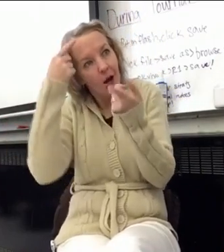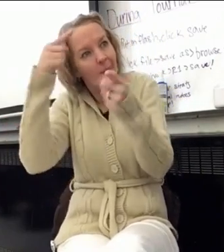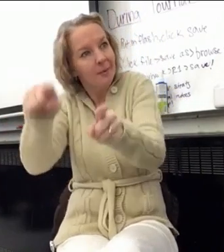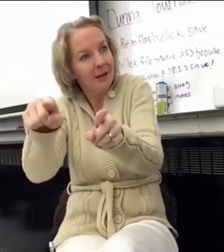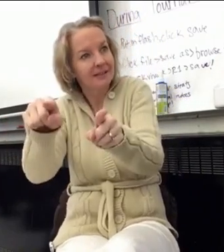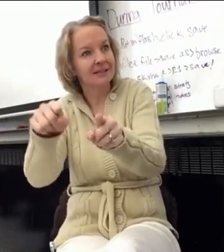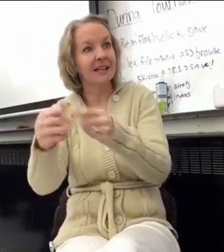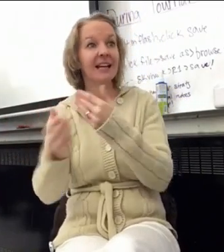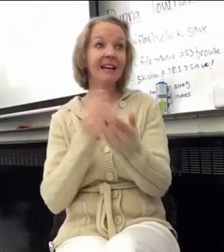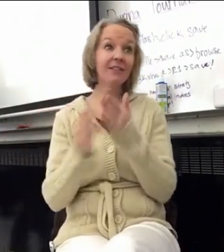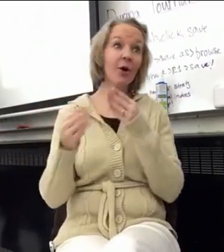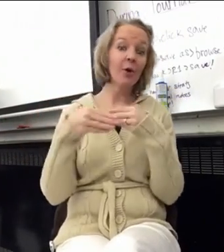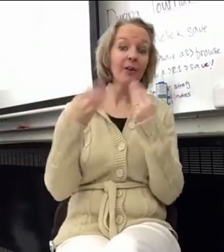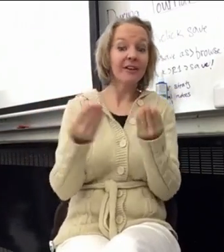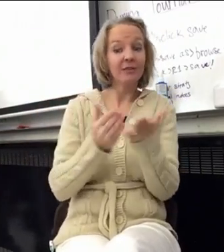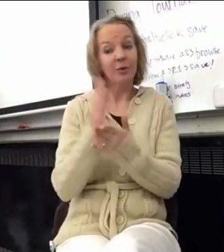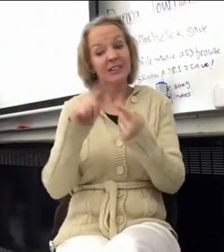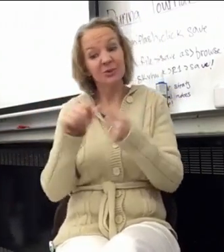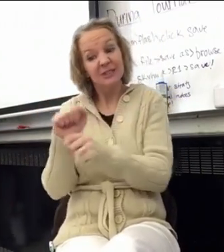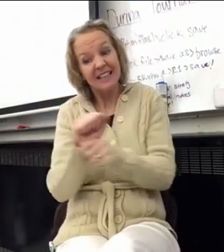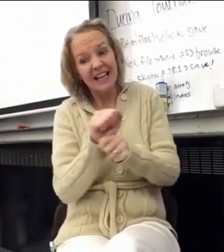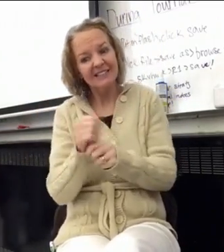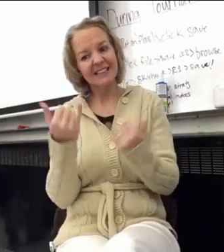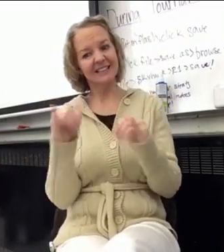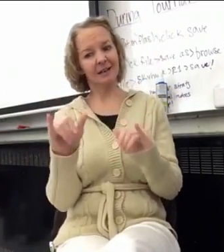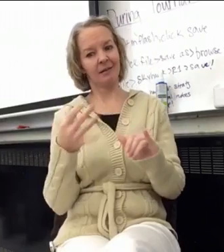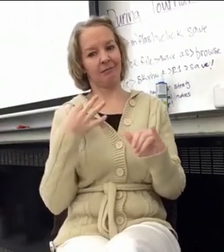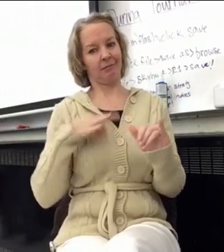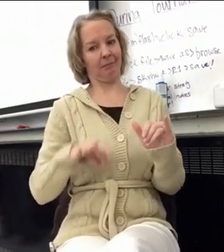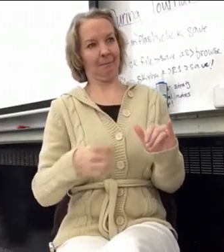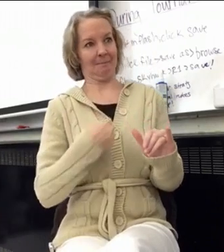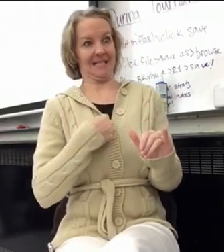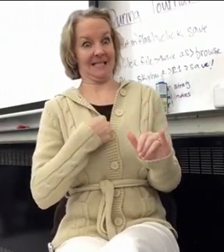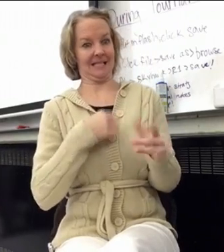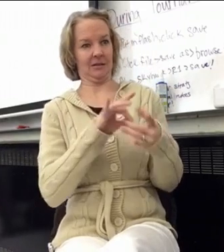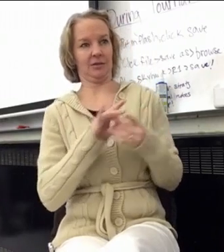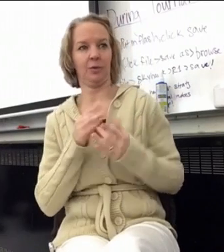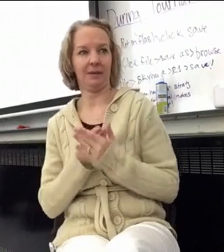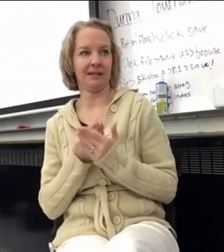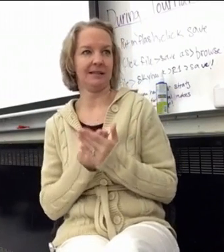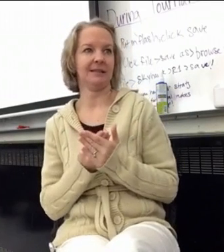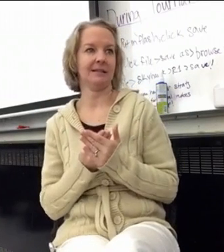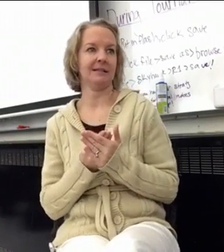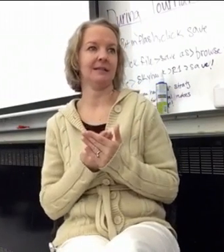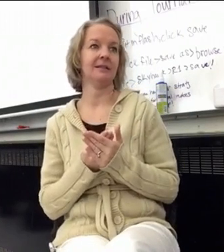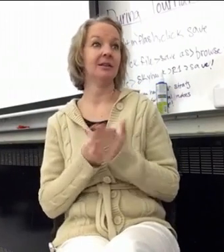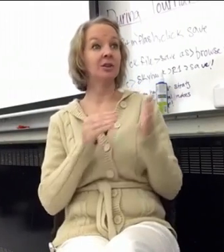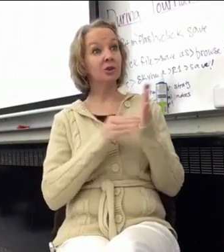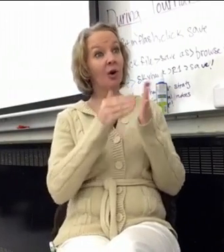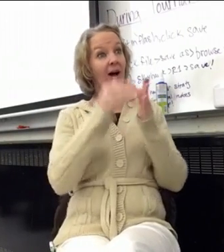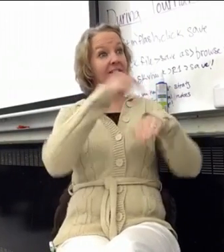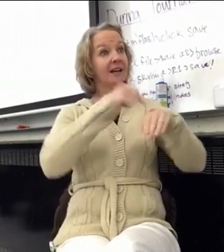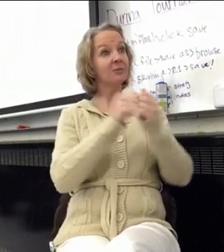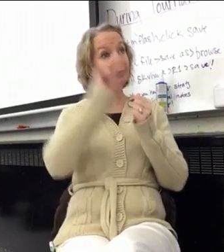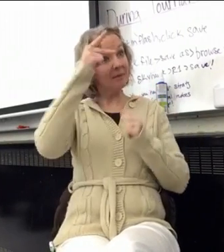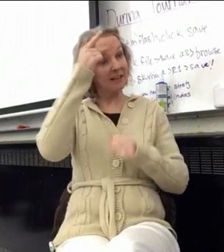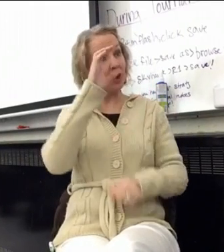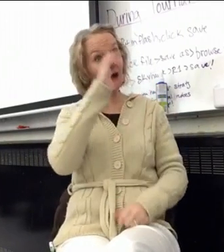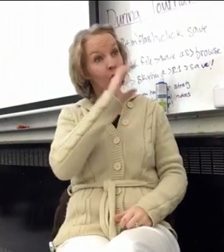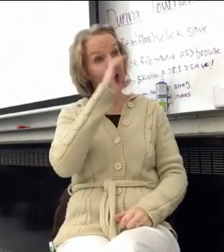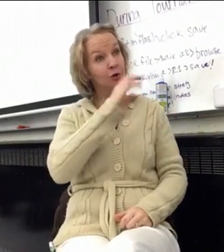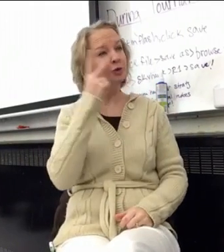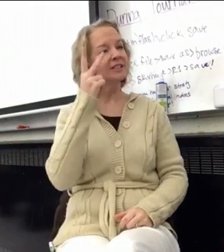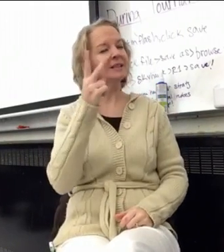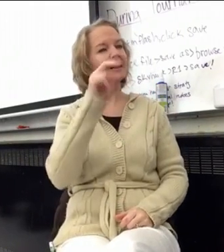to the slaves, it helps you in terms of money. Oftentimes in political cartoons, you'll see them as